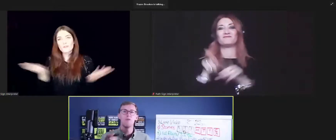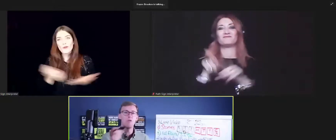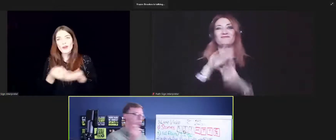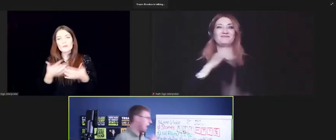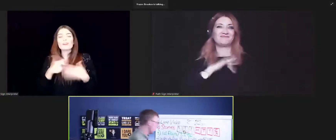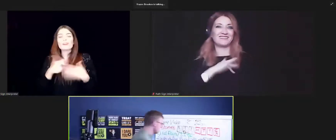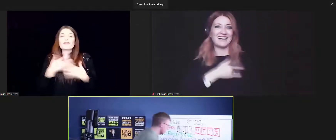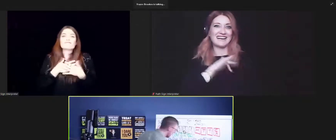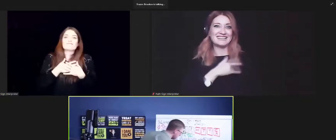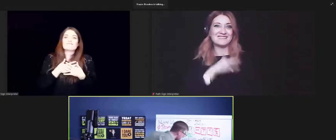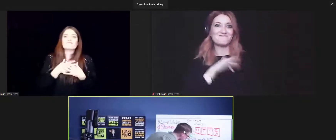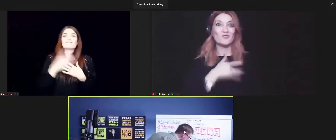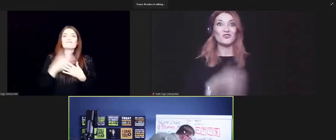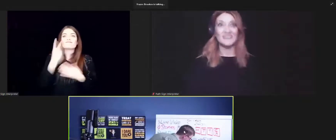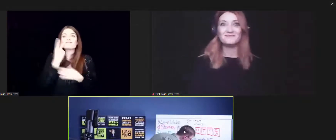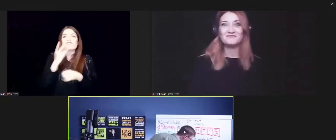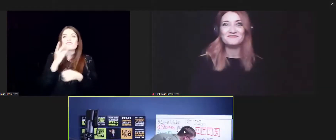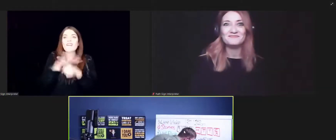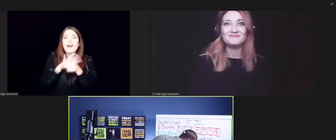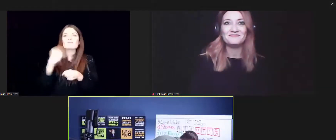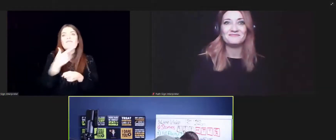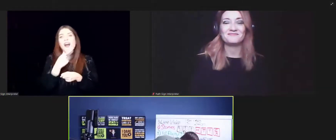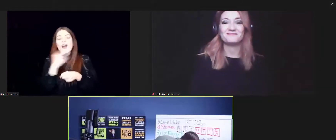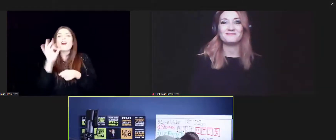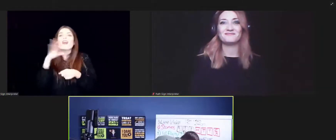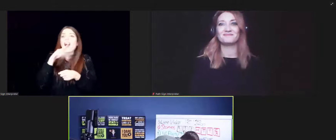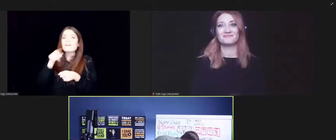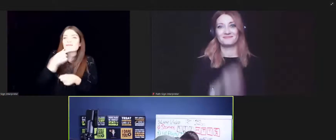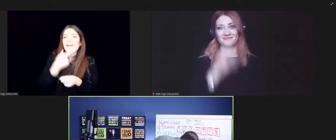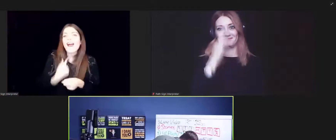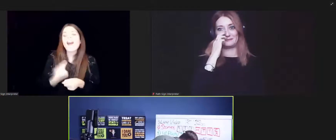then reach out to them